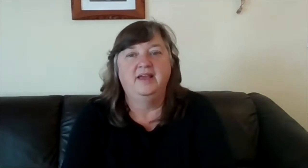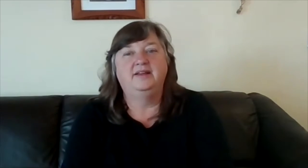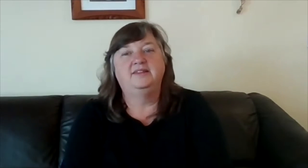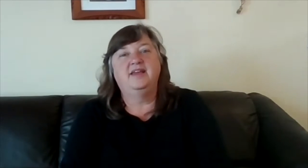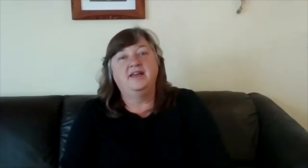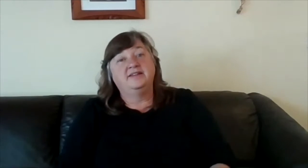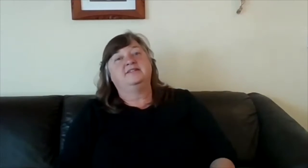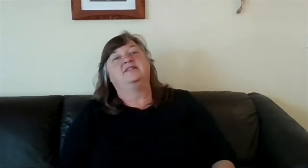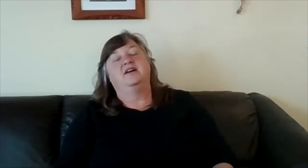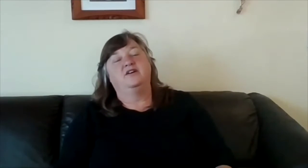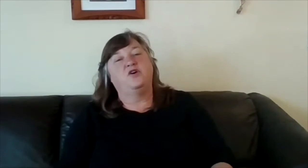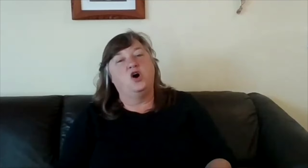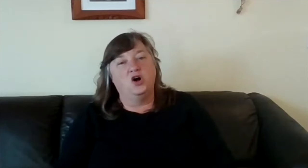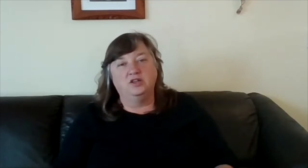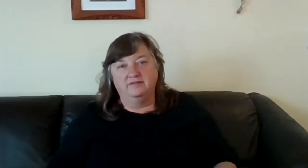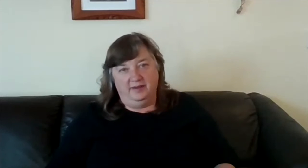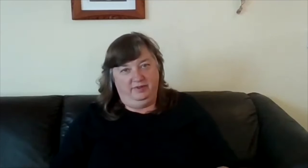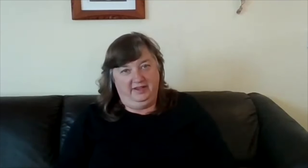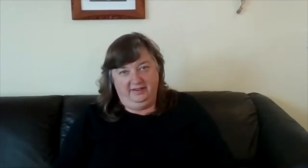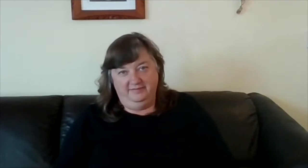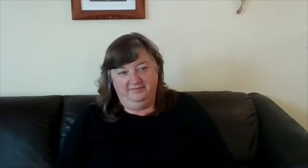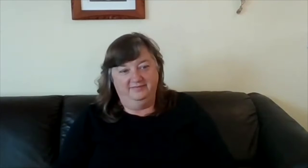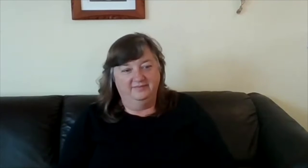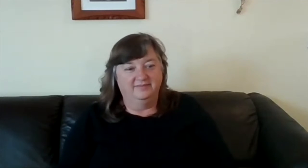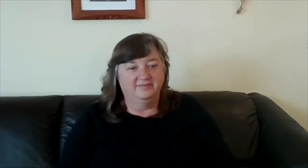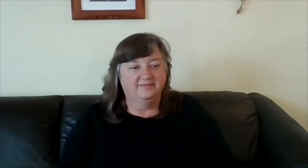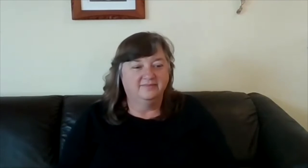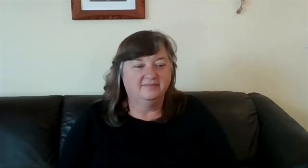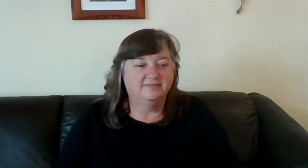And at the end of all of that playing,